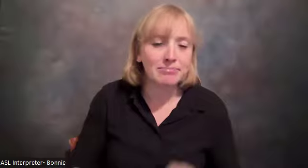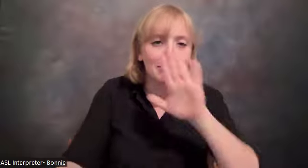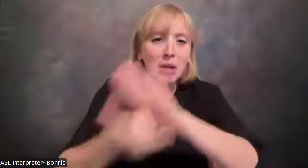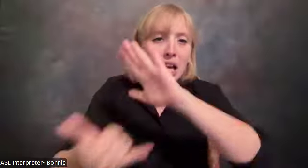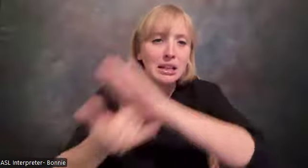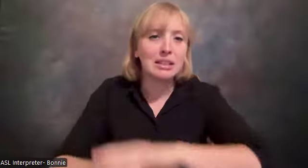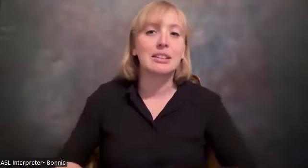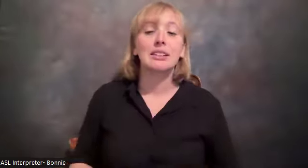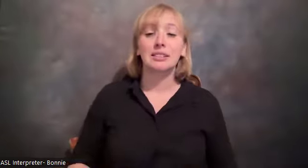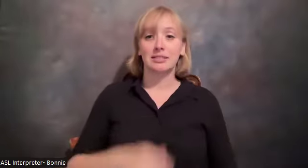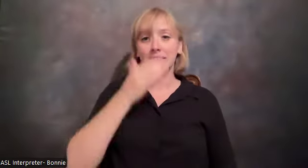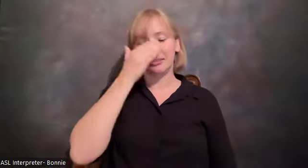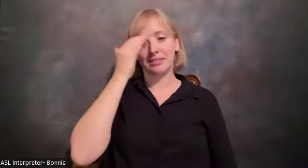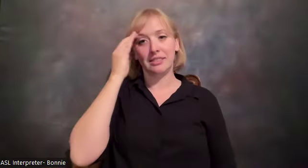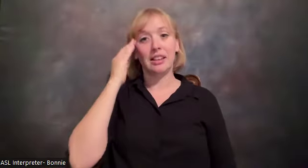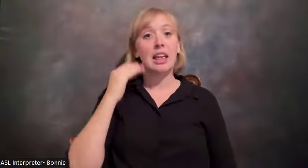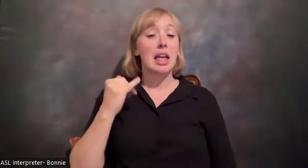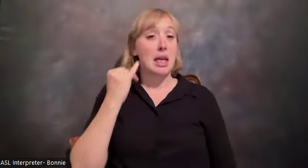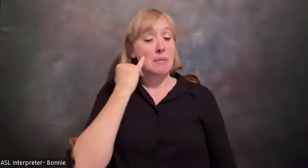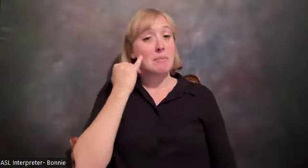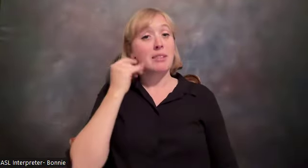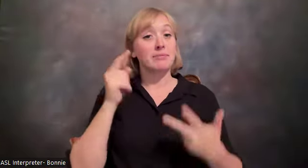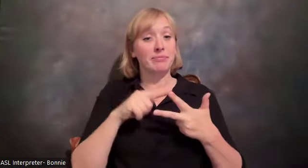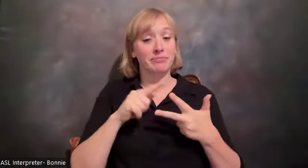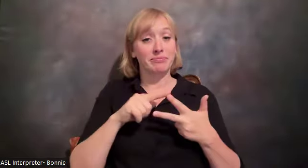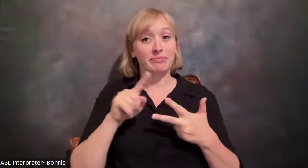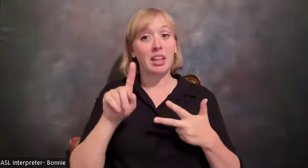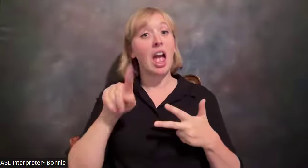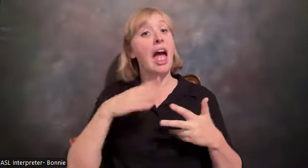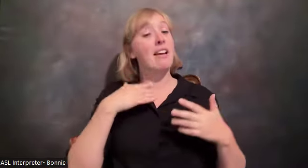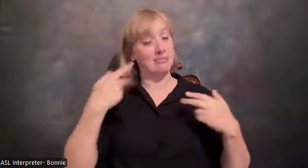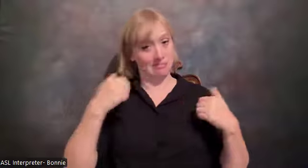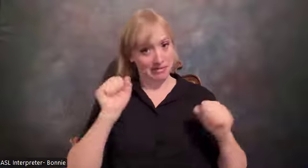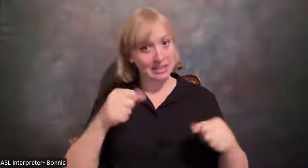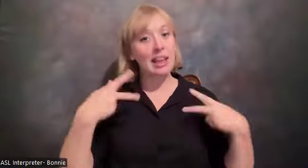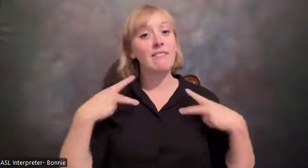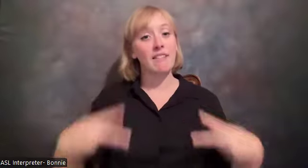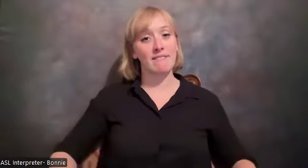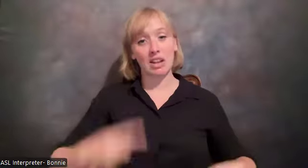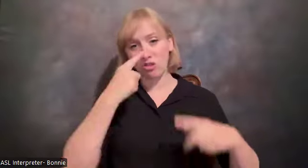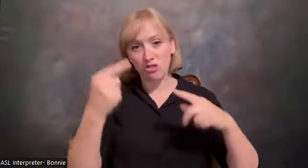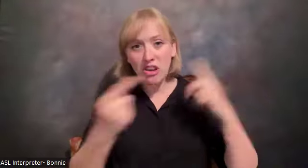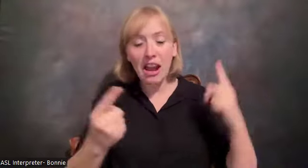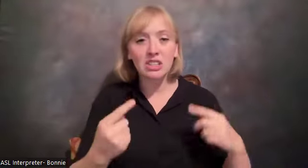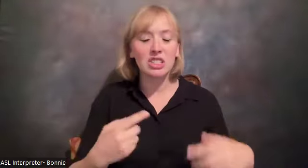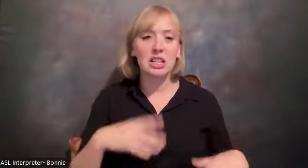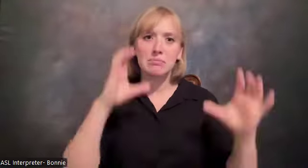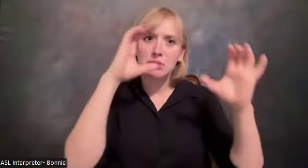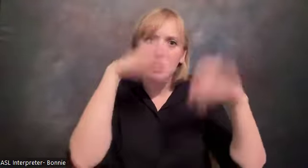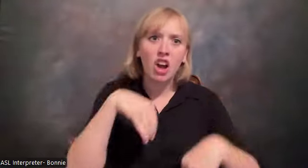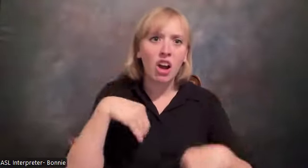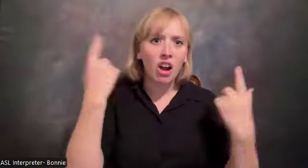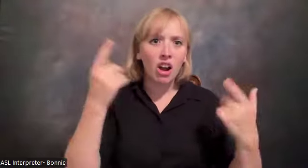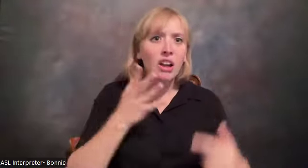But if that was the only thing that made me alcoholic, this bizarre physical reaction, this bizarre craving, this